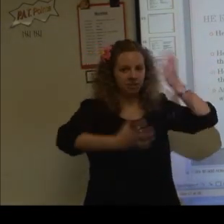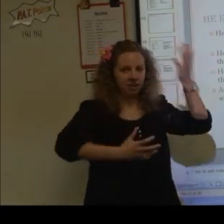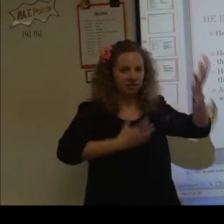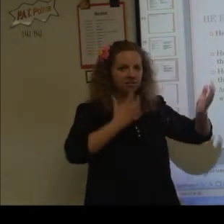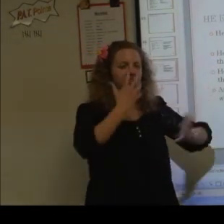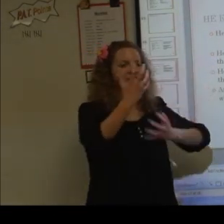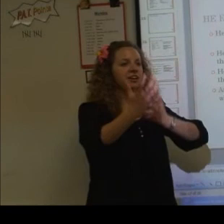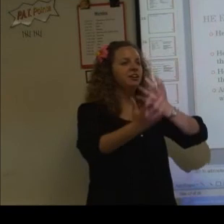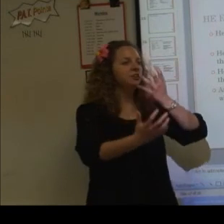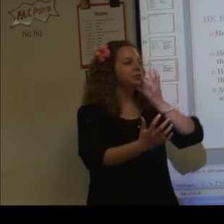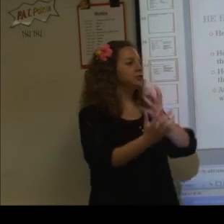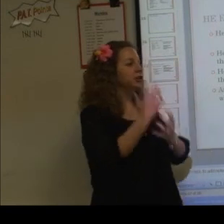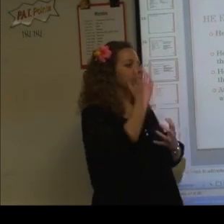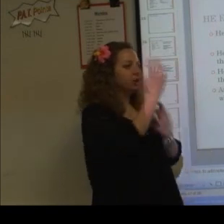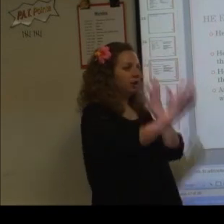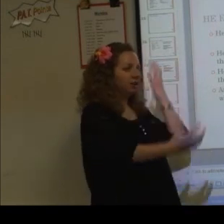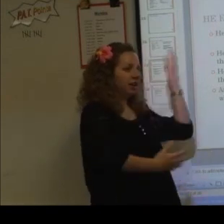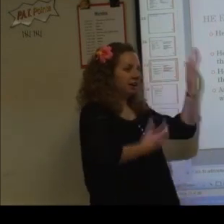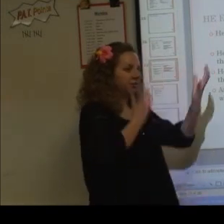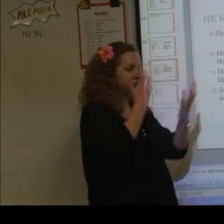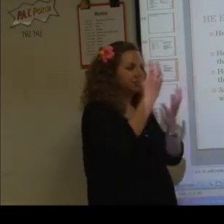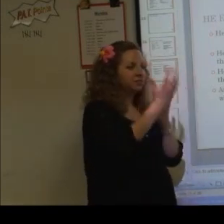God. Okay, so calling out.